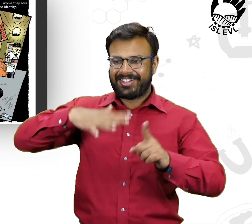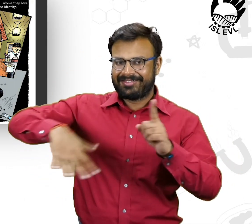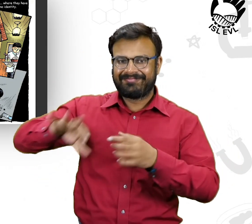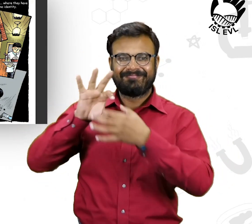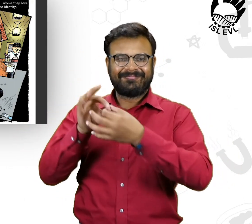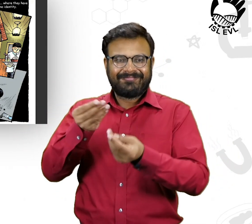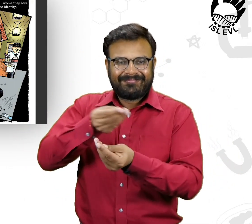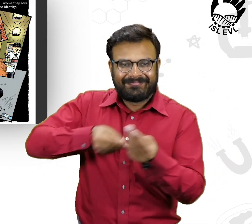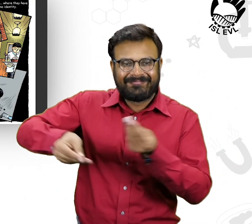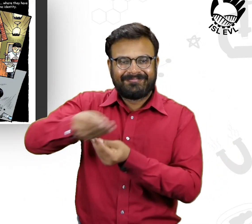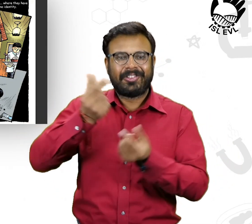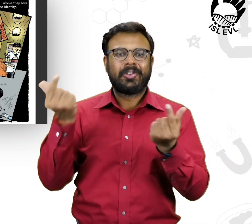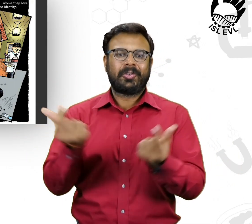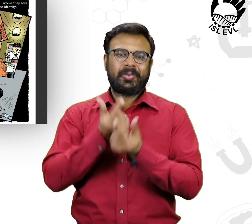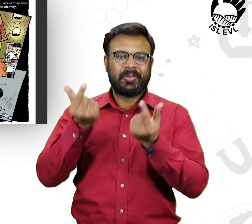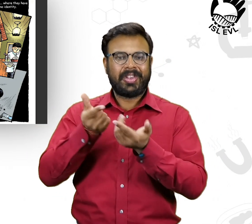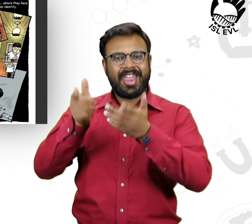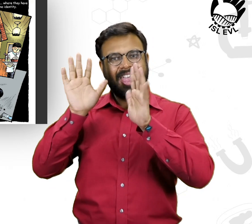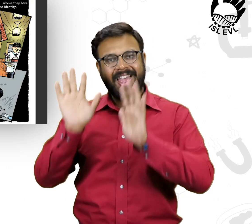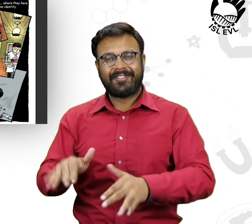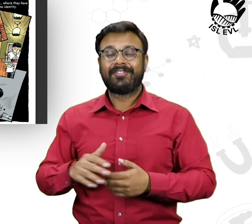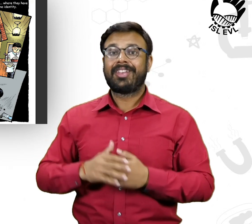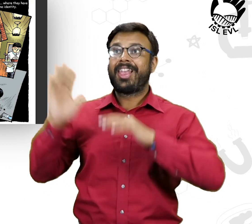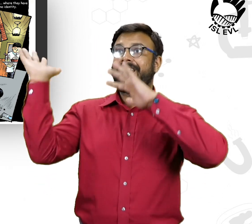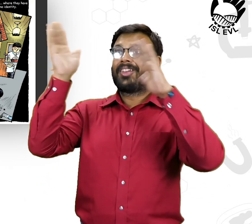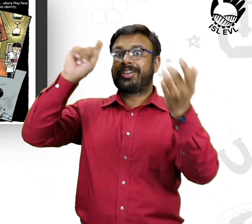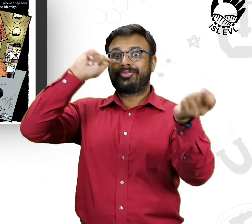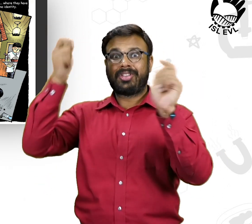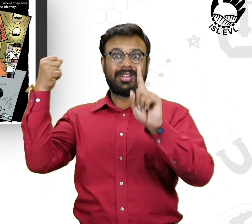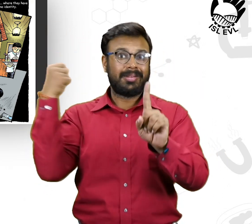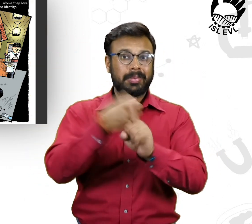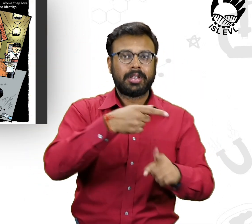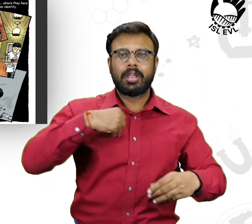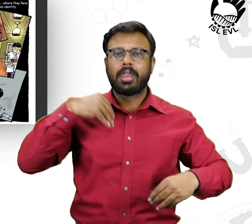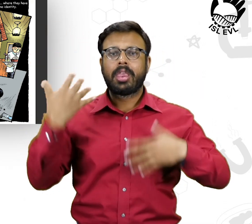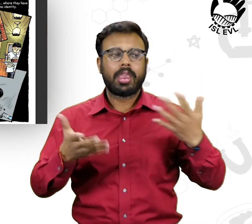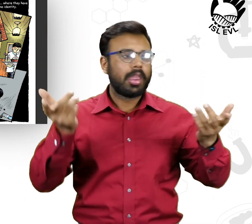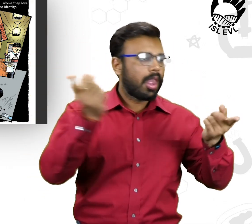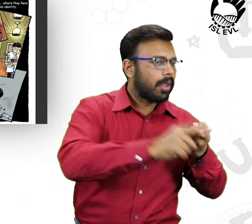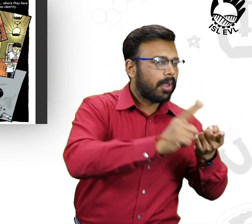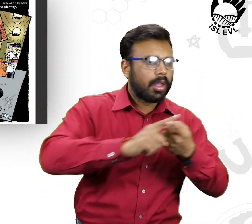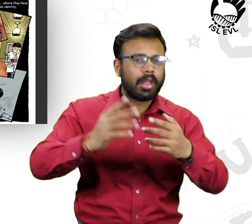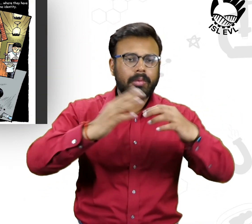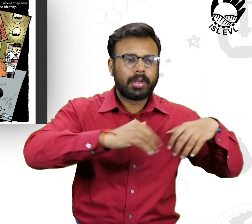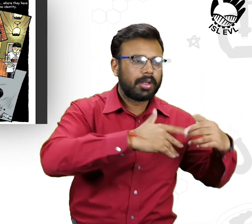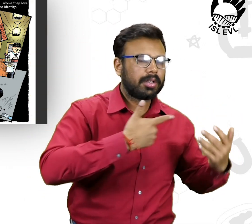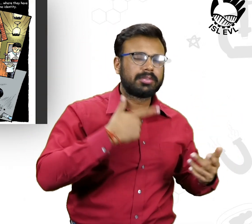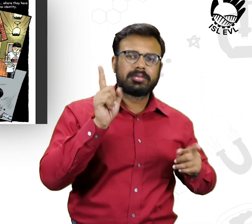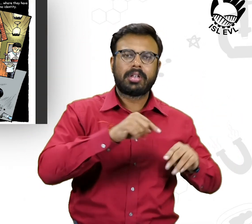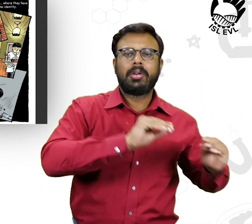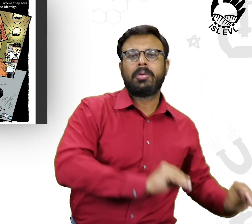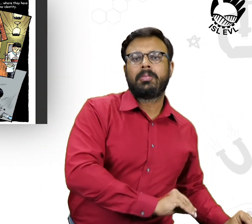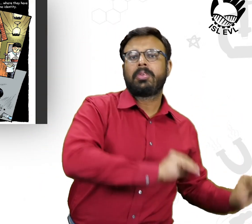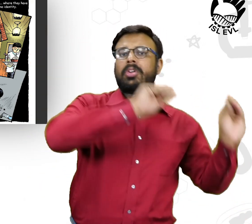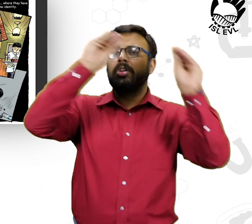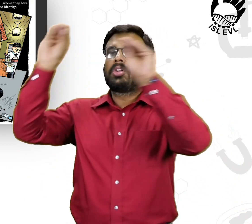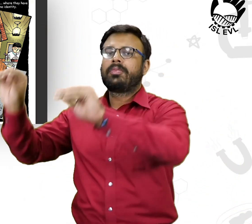their land, with their lives and livelihoods threatened in their native locations. They